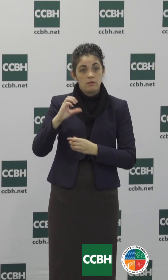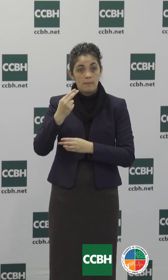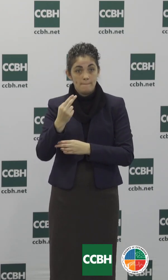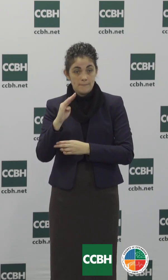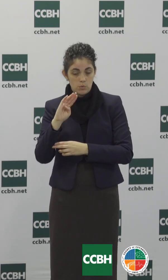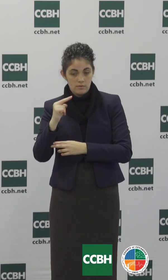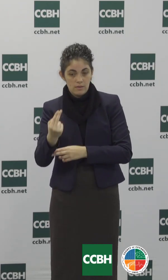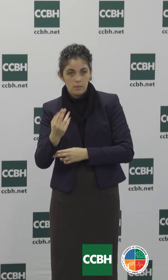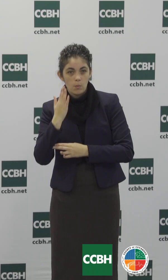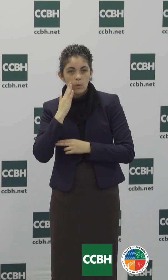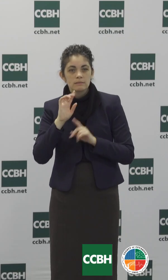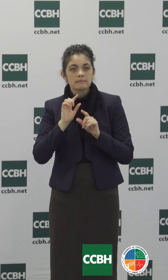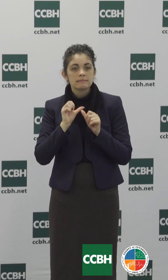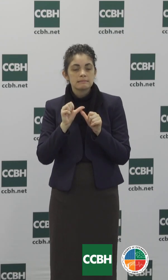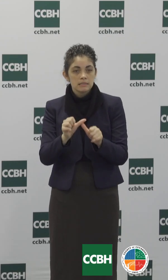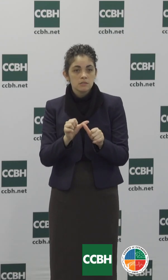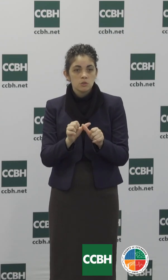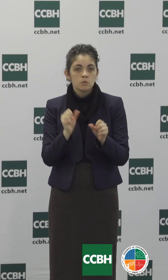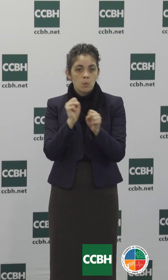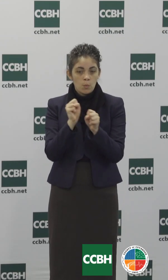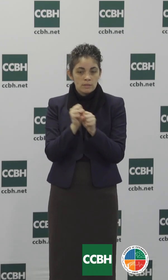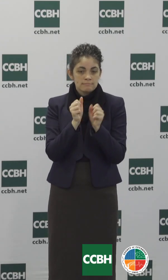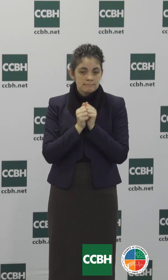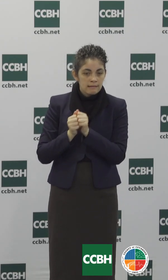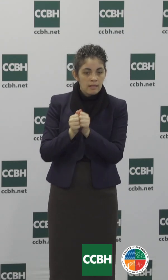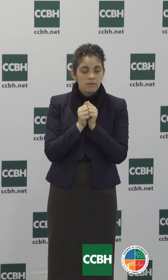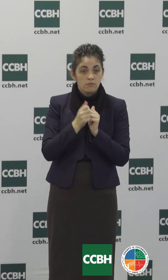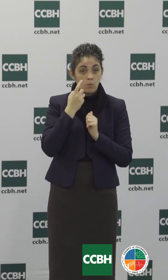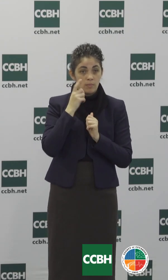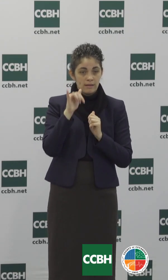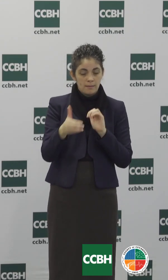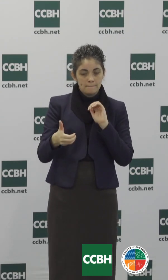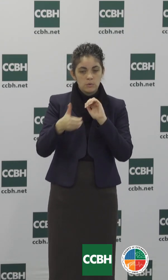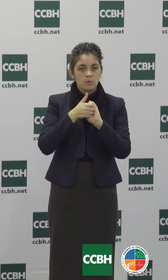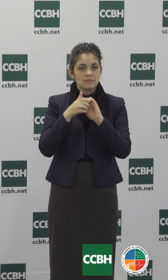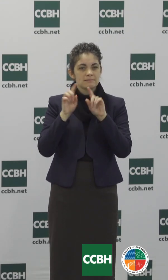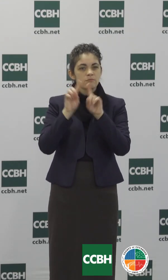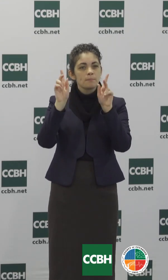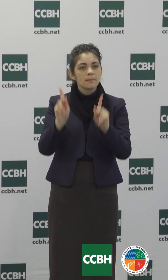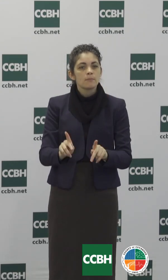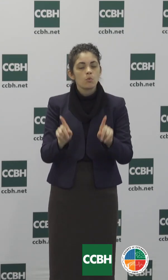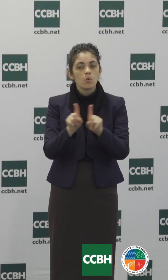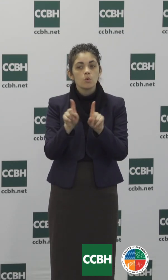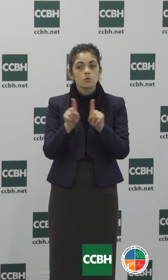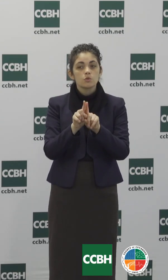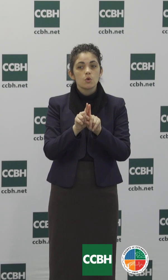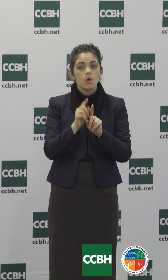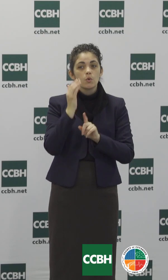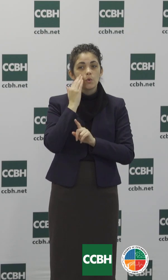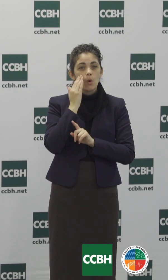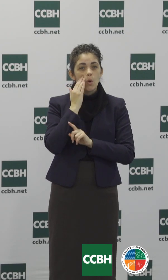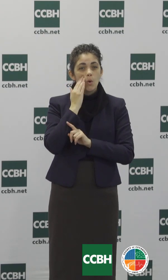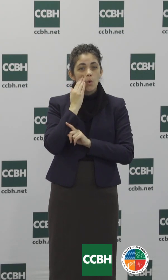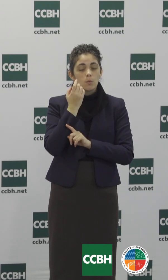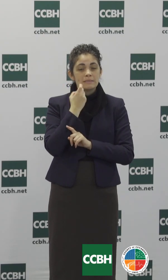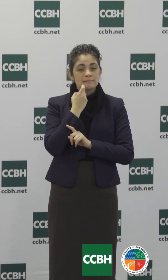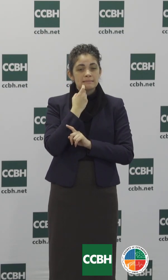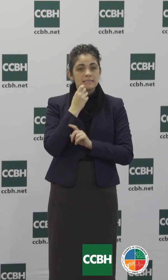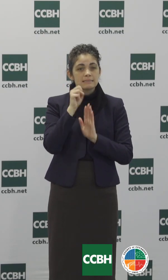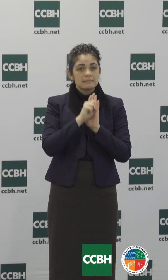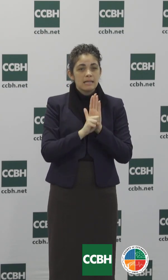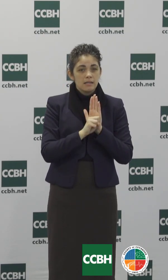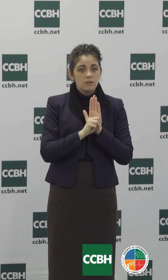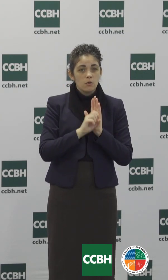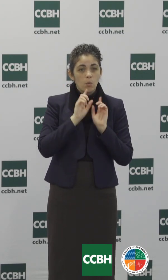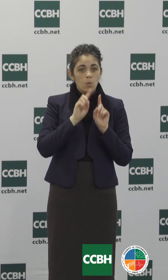of the pandemic response along with our community partners. You all know that in accordance with the recent state order, the Ohio Department of